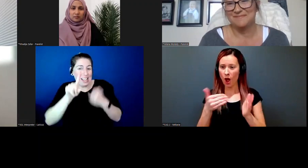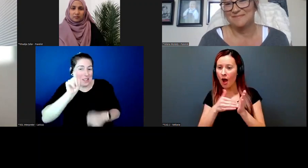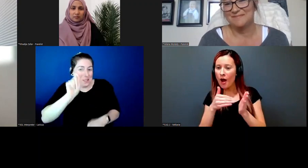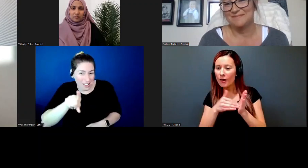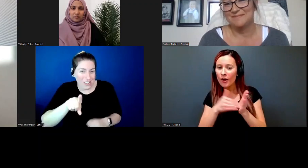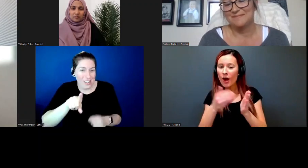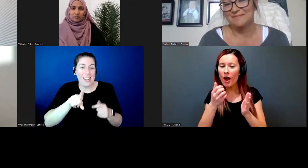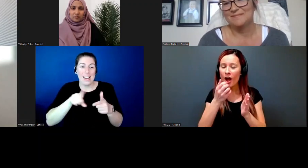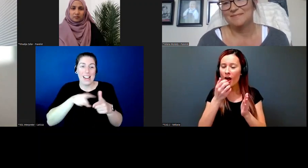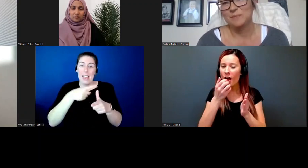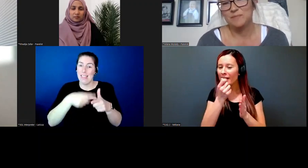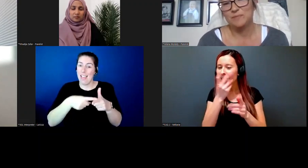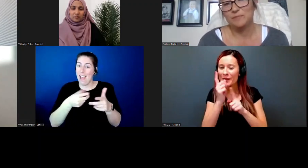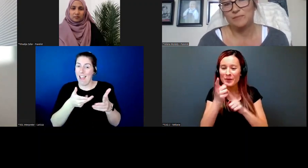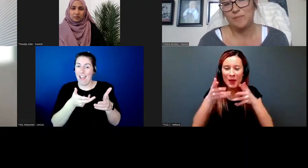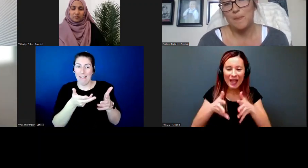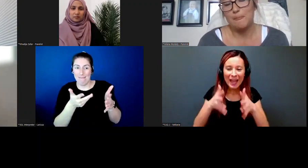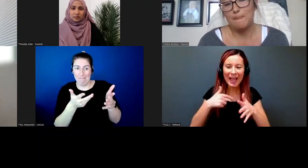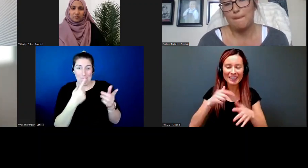answer it in